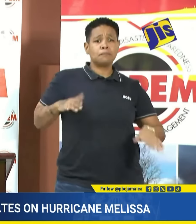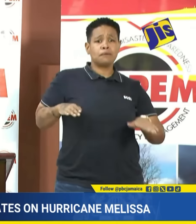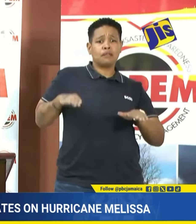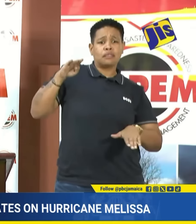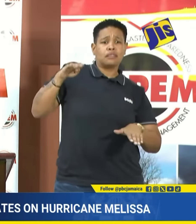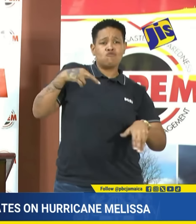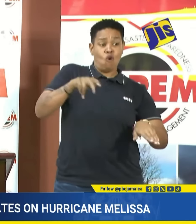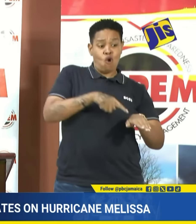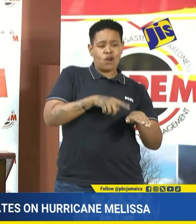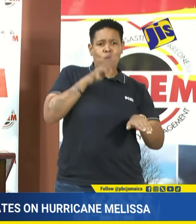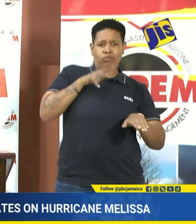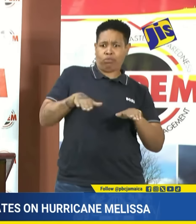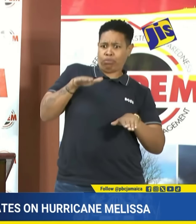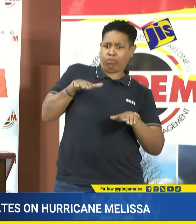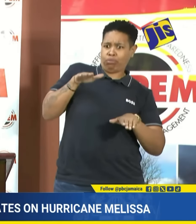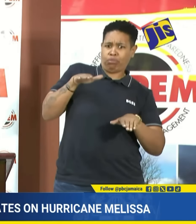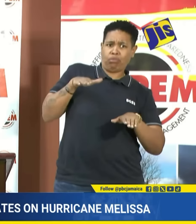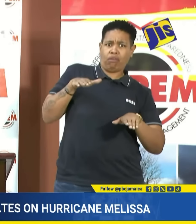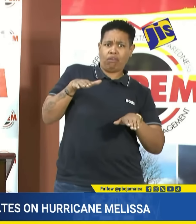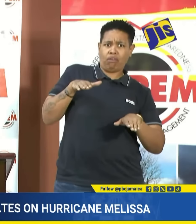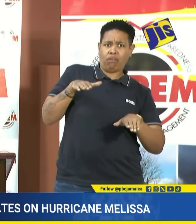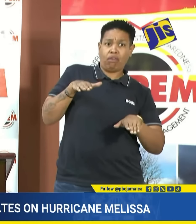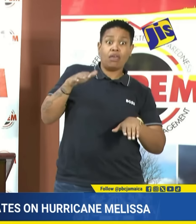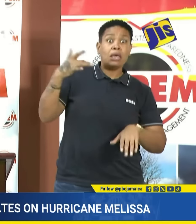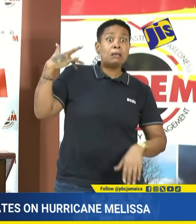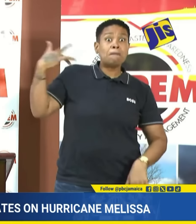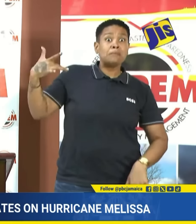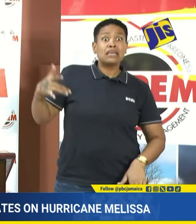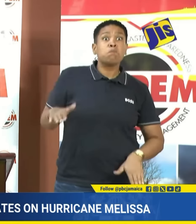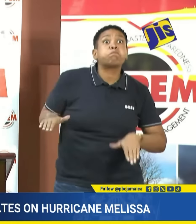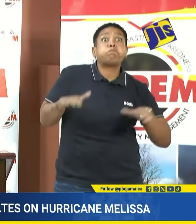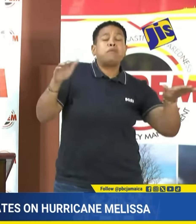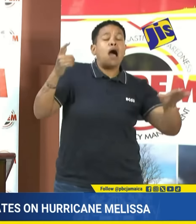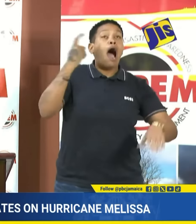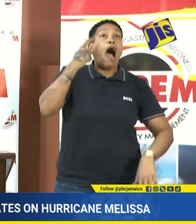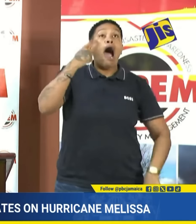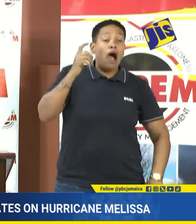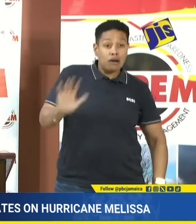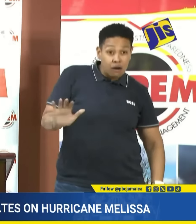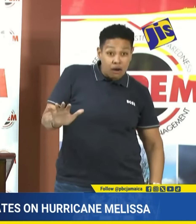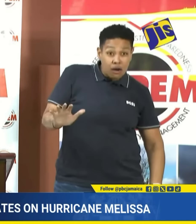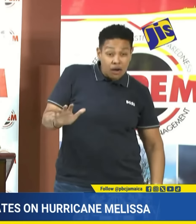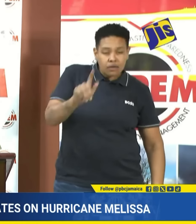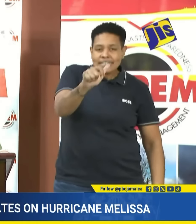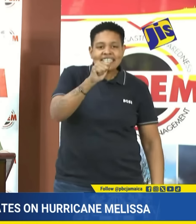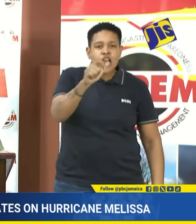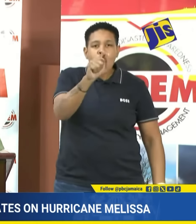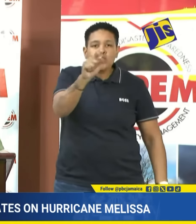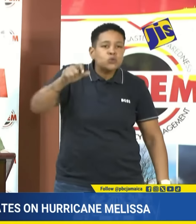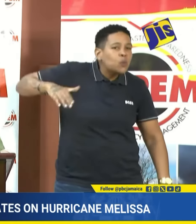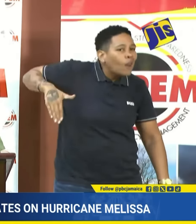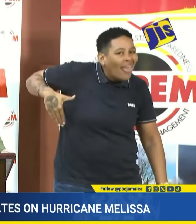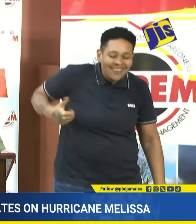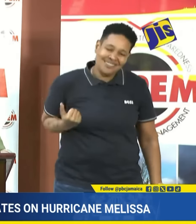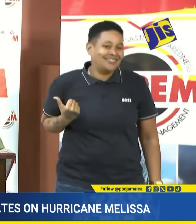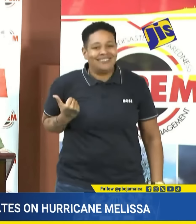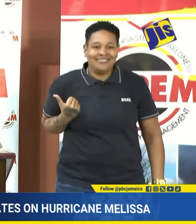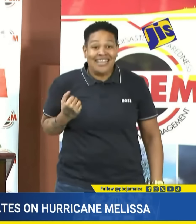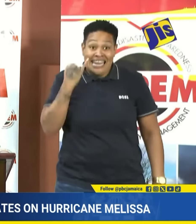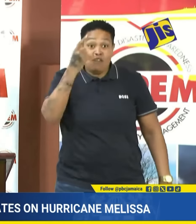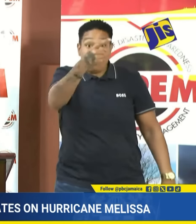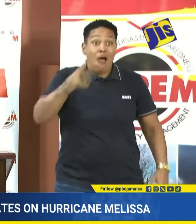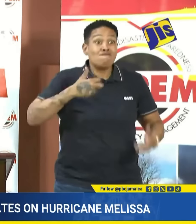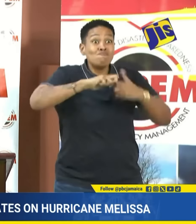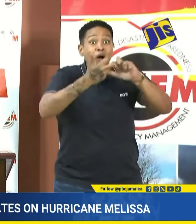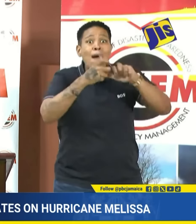areas, areas that are vulnerable to flooding. It is not too late. If you're